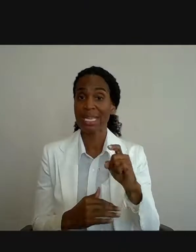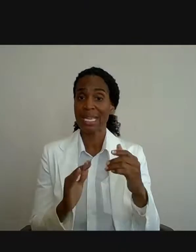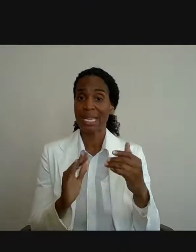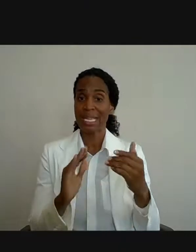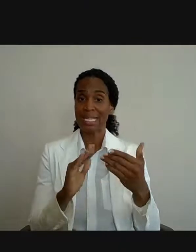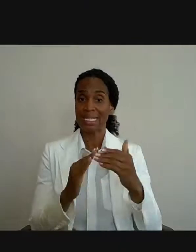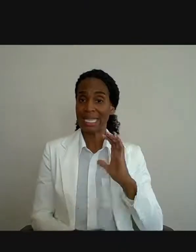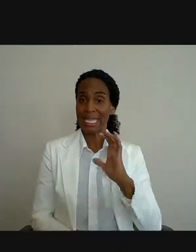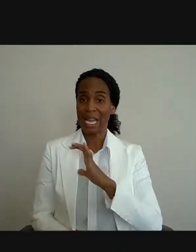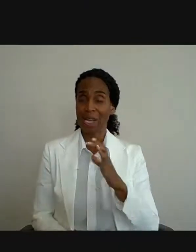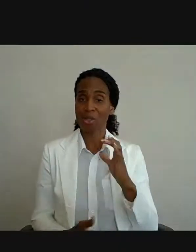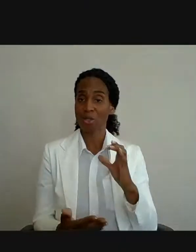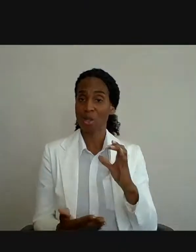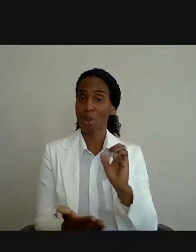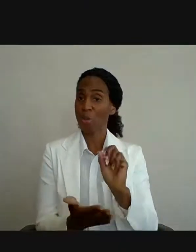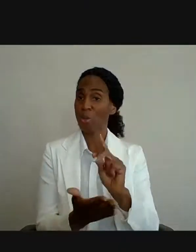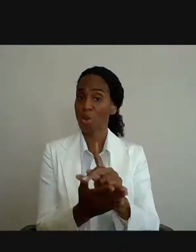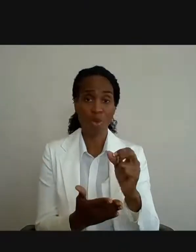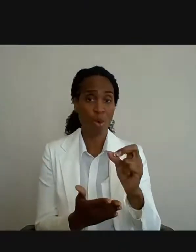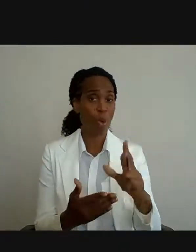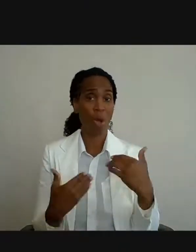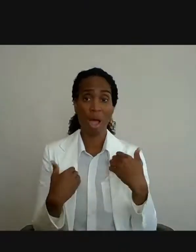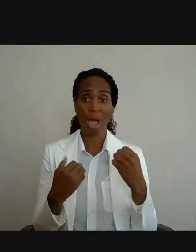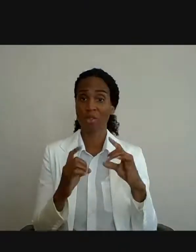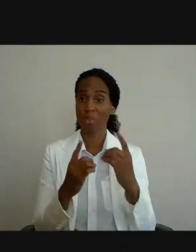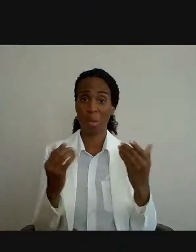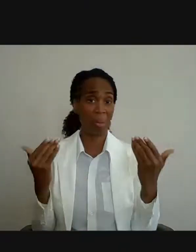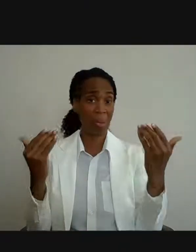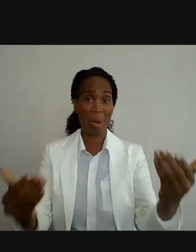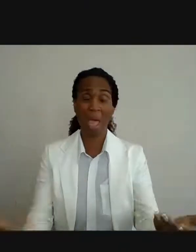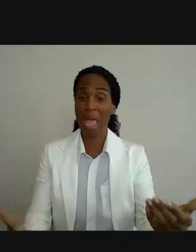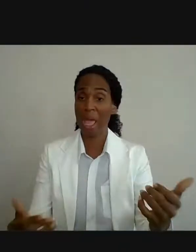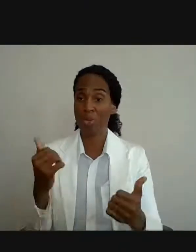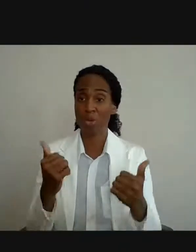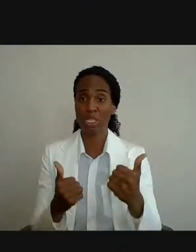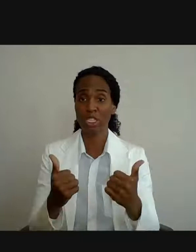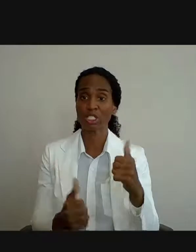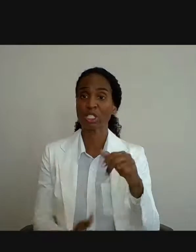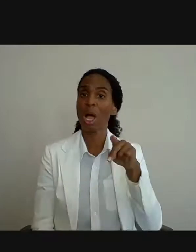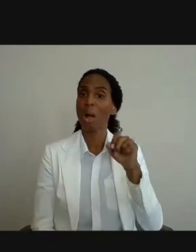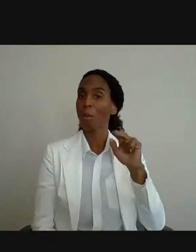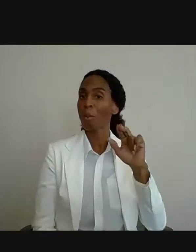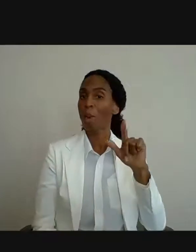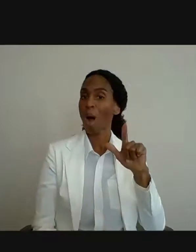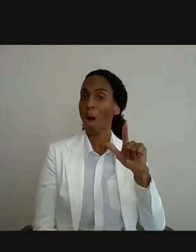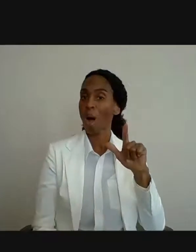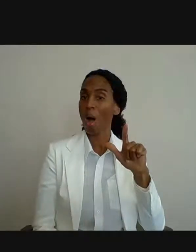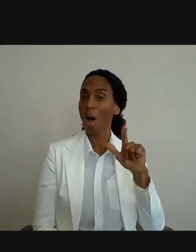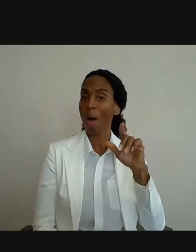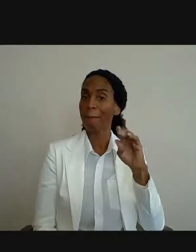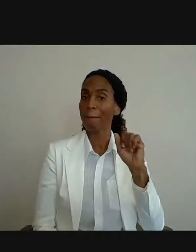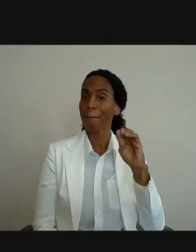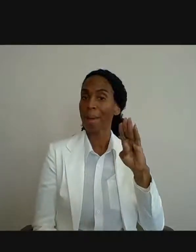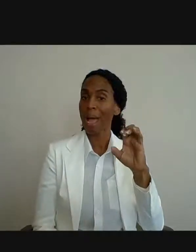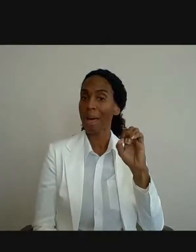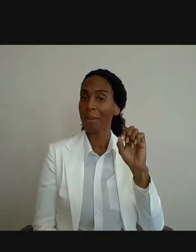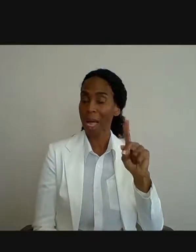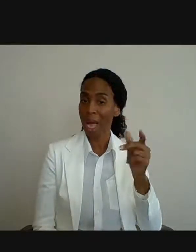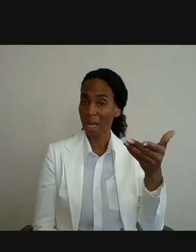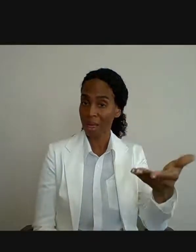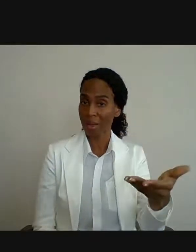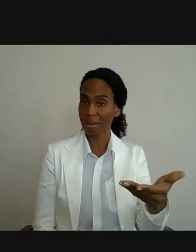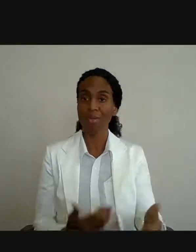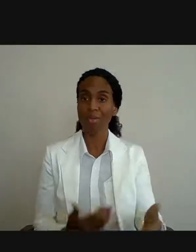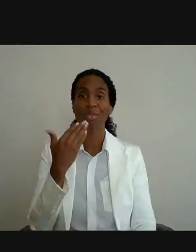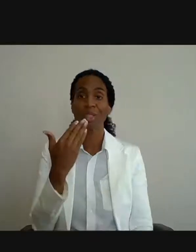health department just go ahead and do this? Paul, do you want to take that question? Paul Babcock? Yeah, thank you for